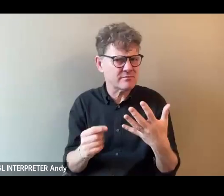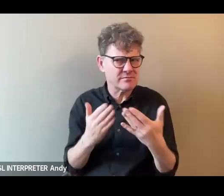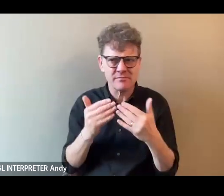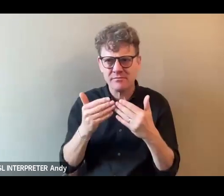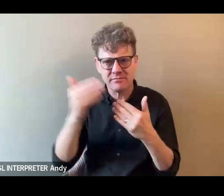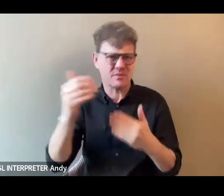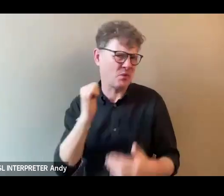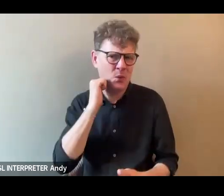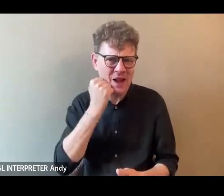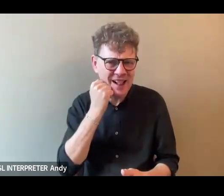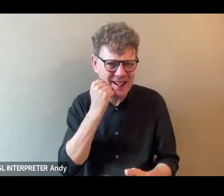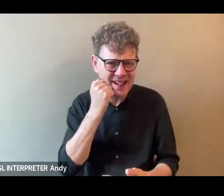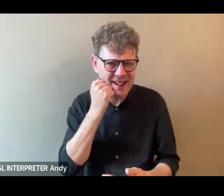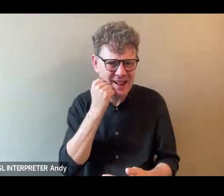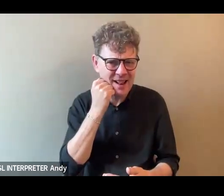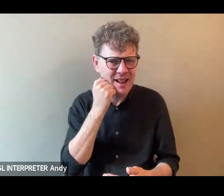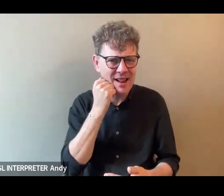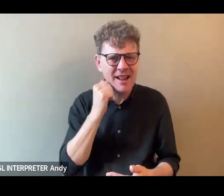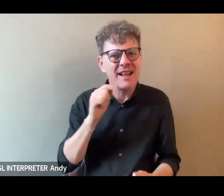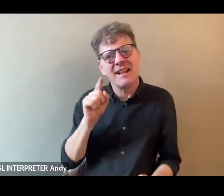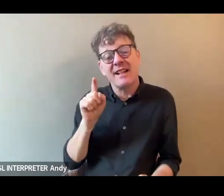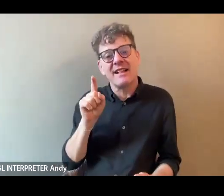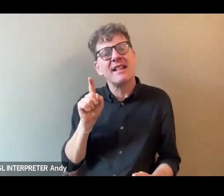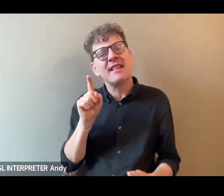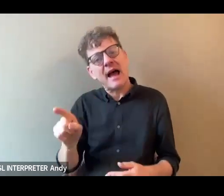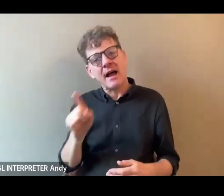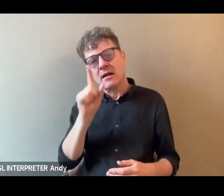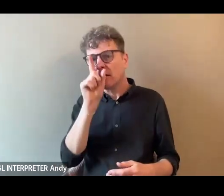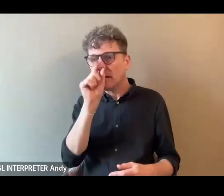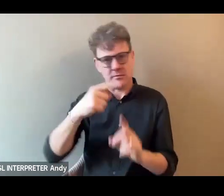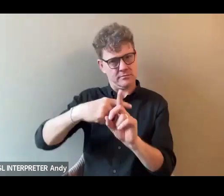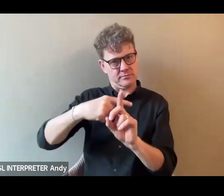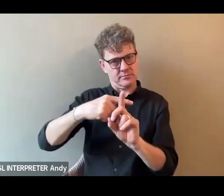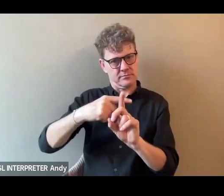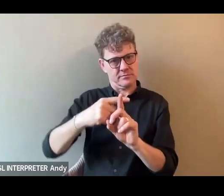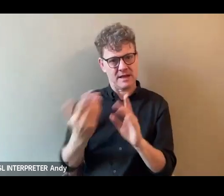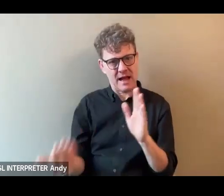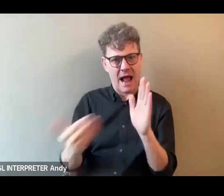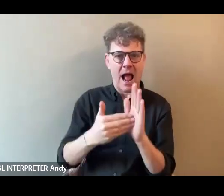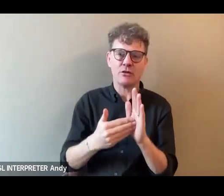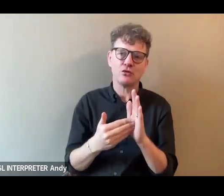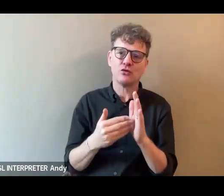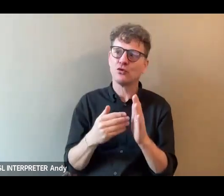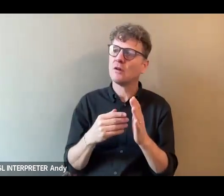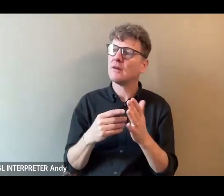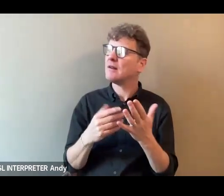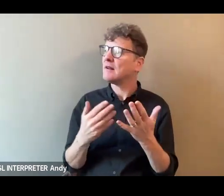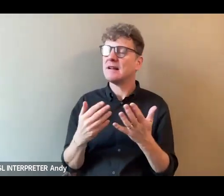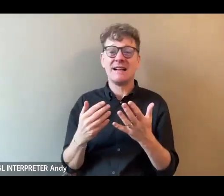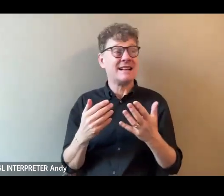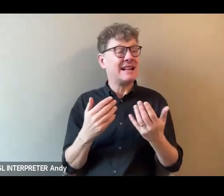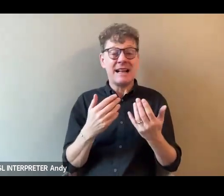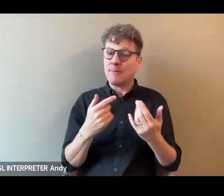some sense. That would be another thing to add to your very good depiction of what the AI work is. Somebody's got the